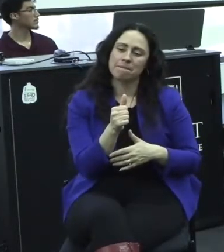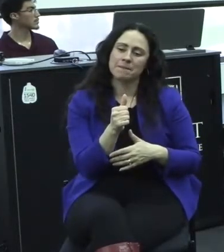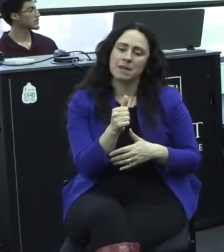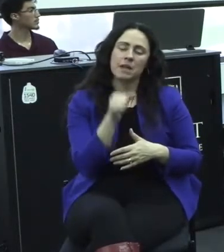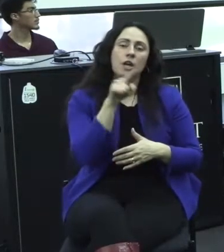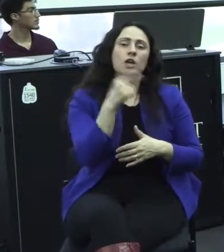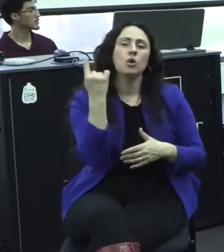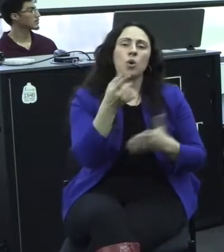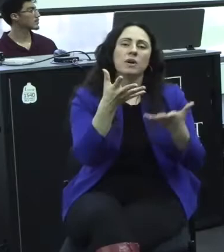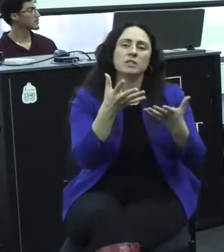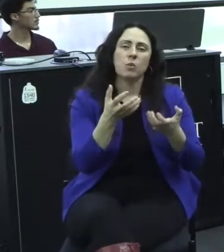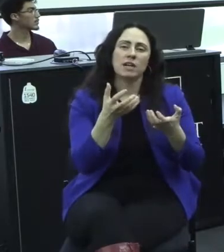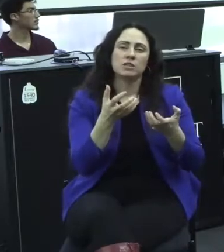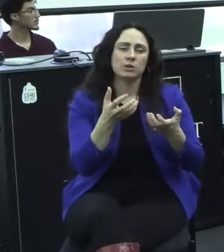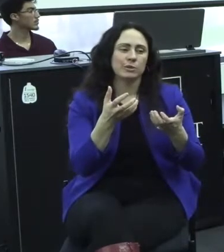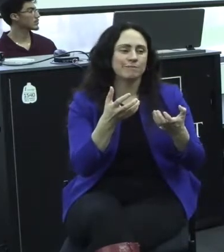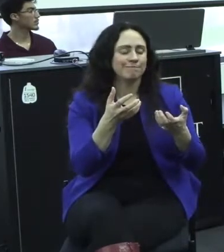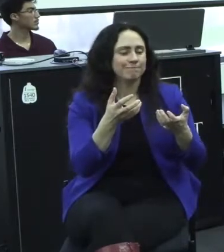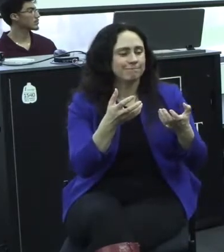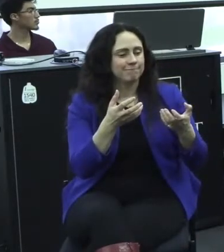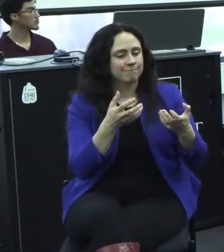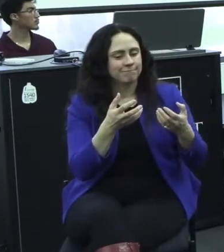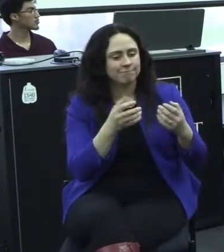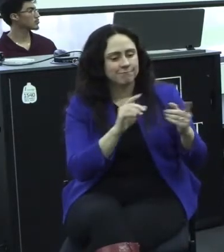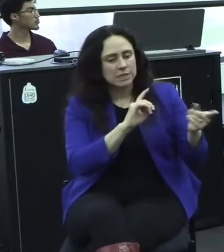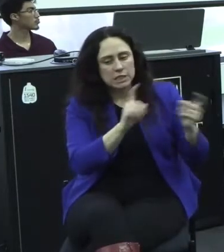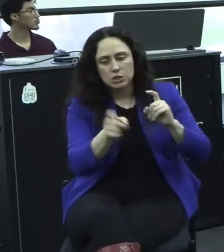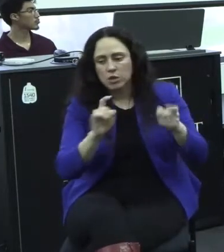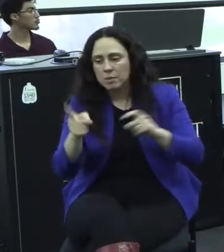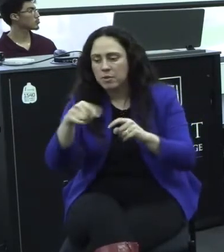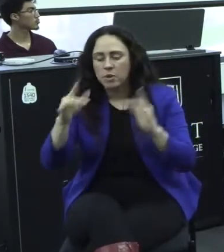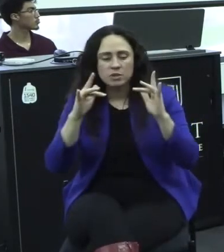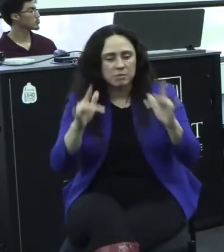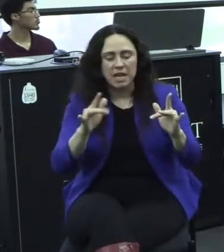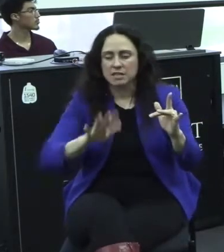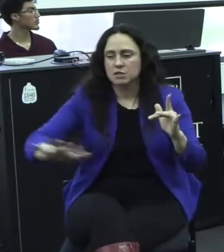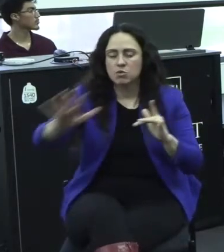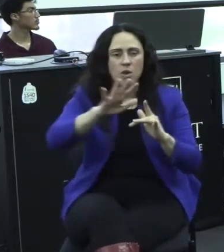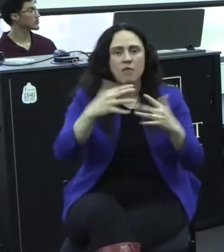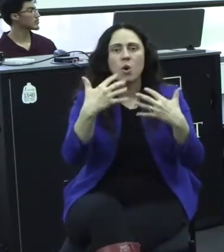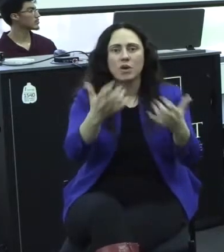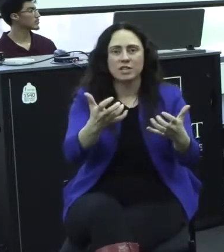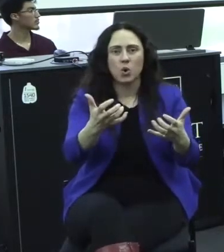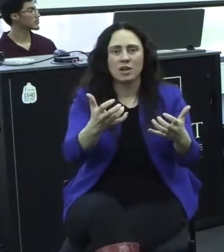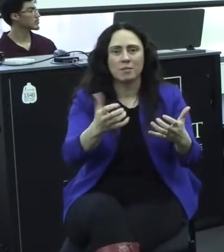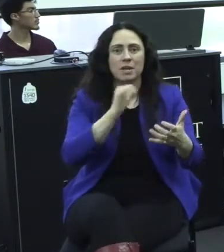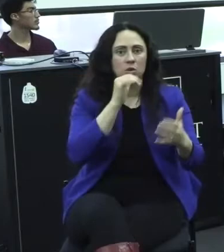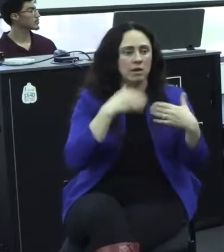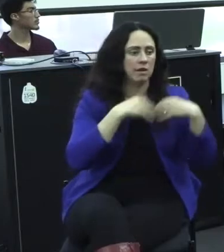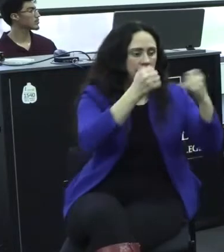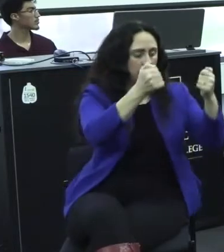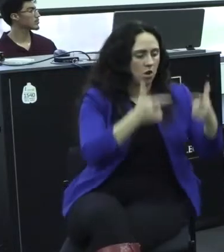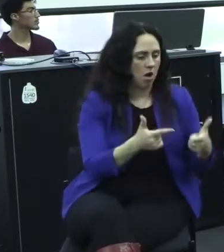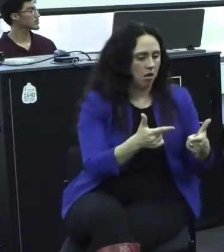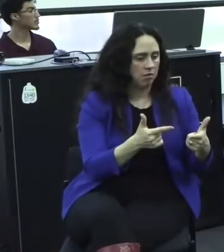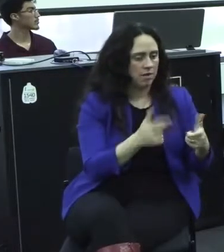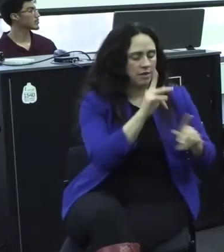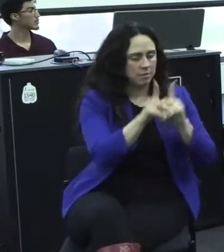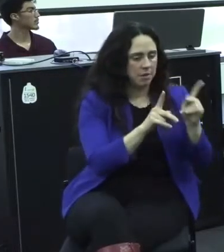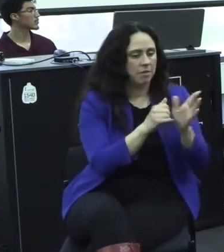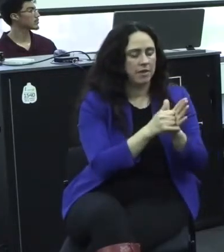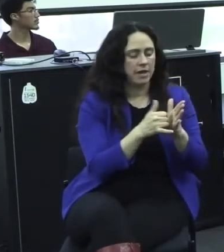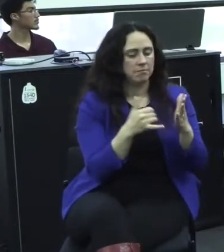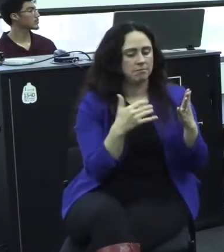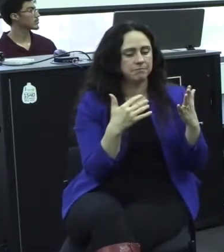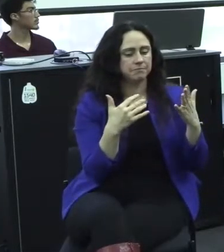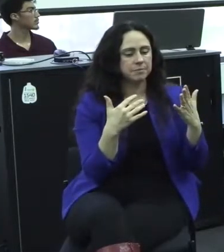you always want to kind of distribute those spaces throughout like an auditorium. You're not going to like have all the folks that